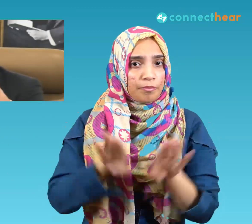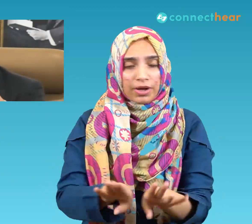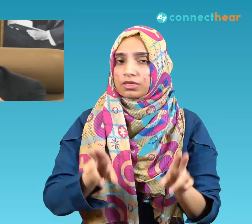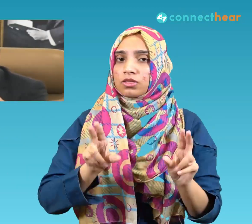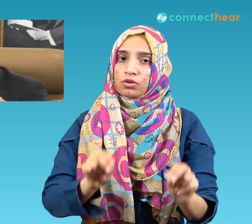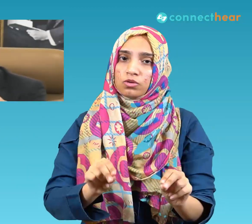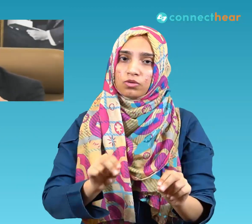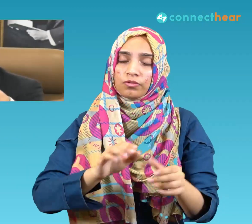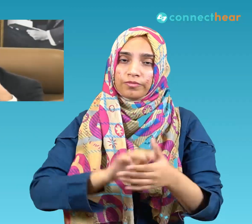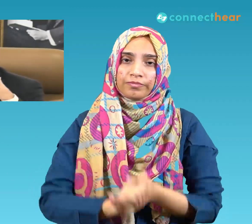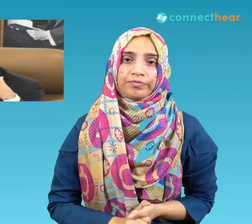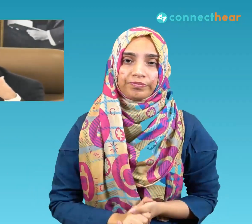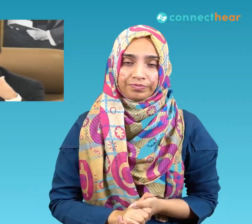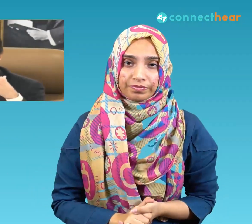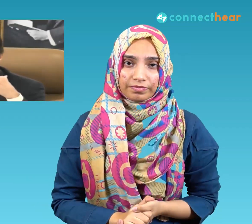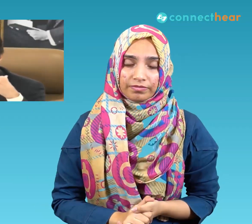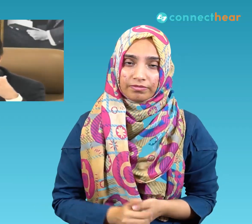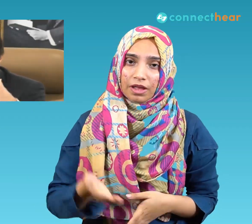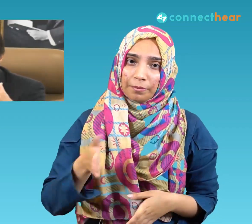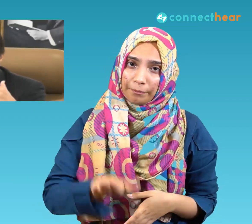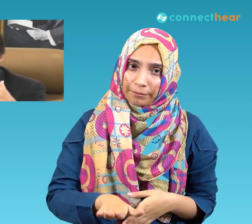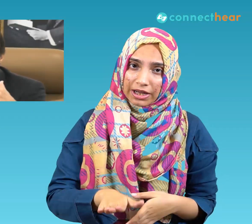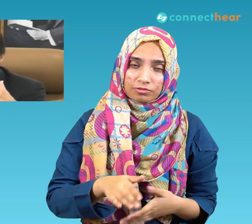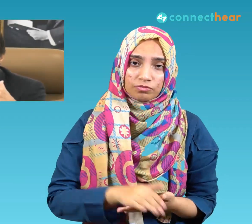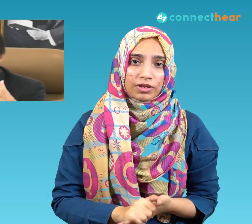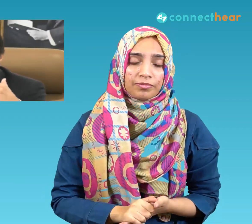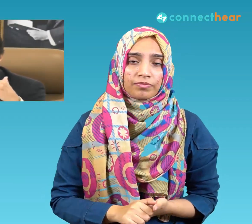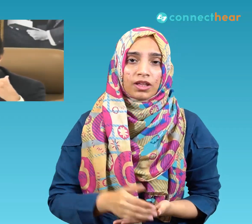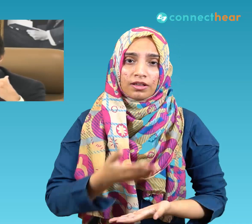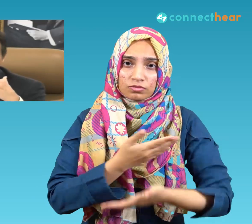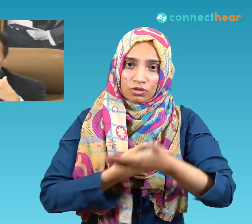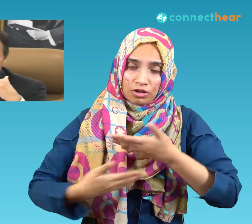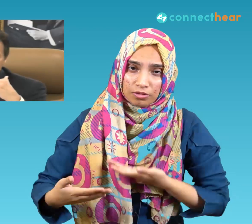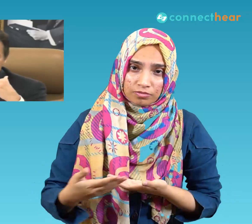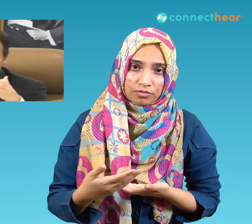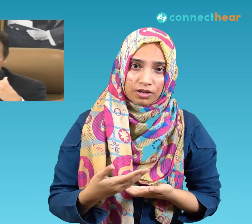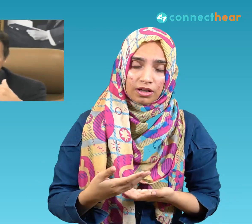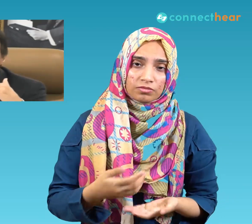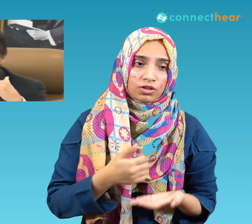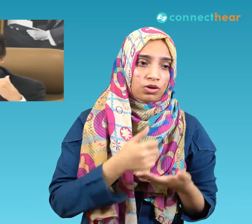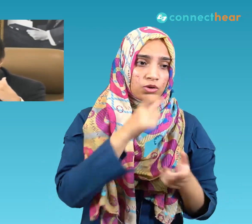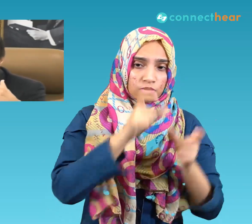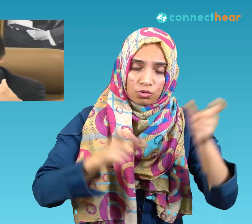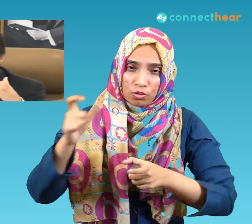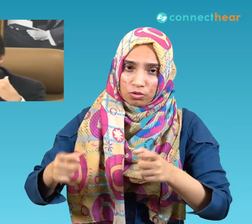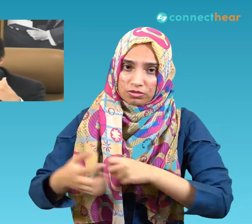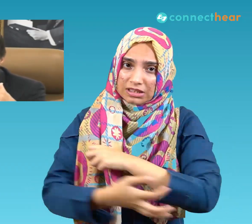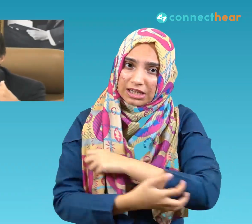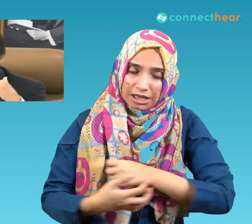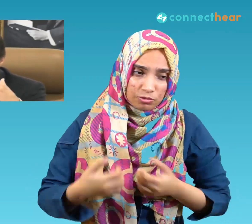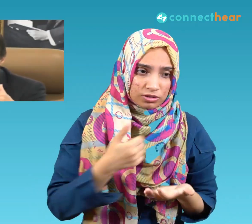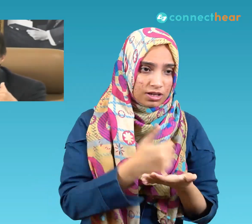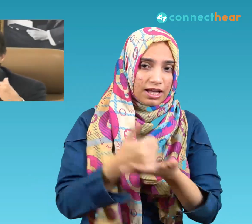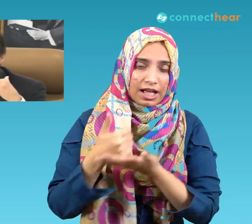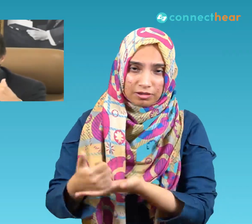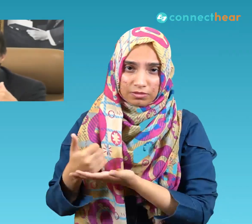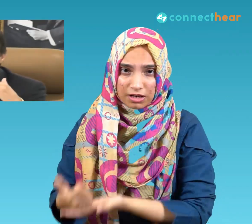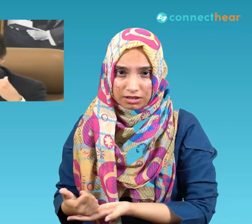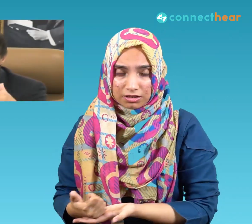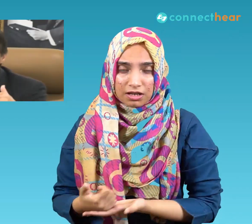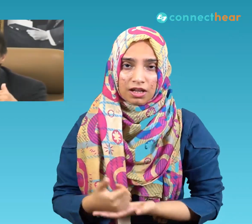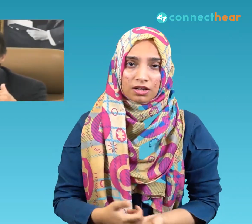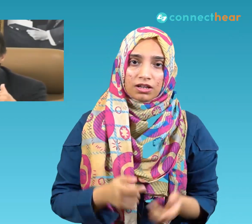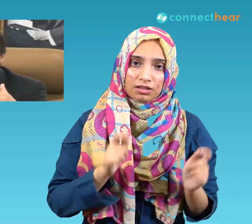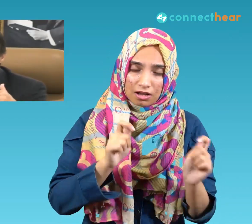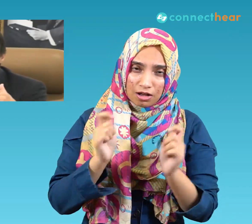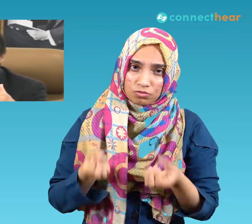sector. And then we had a cash program where we gave about 15 million families were given